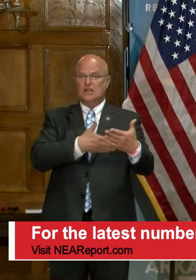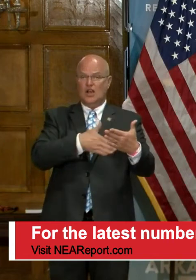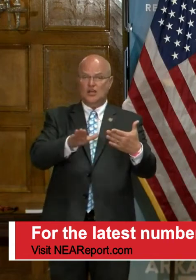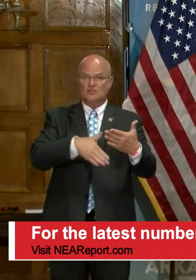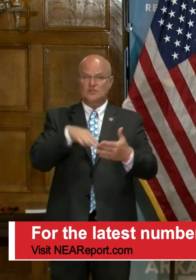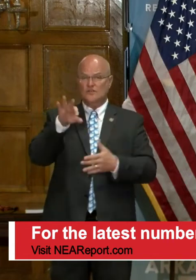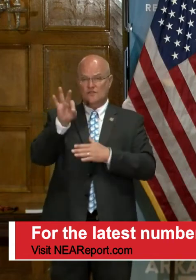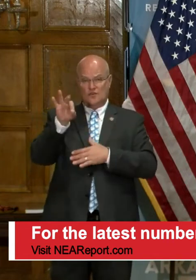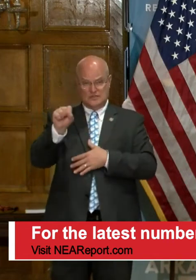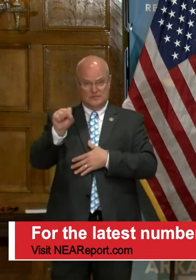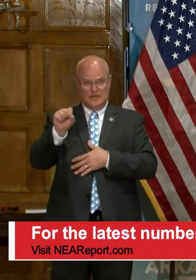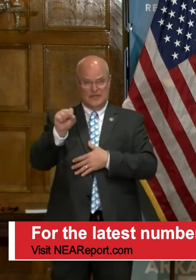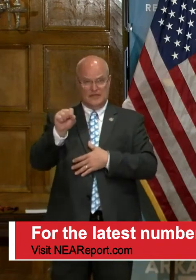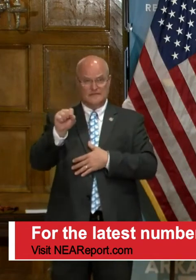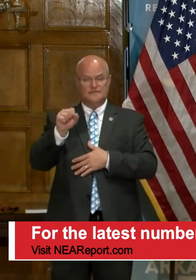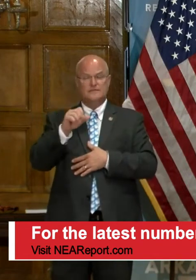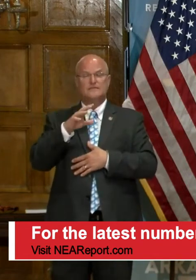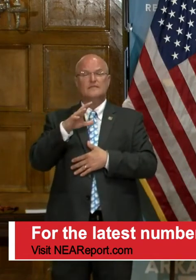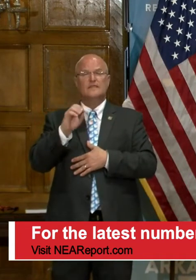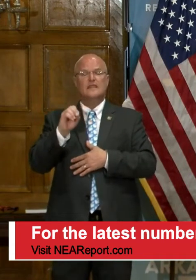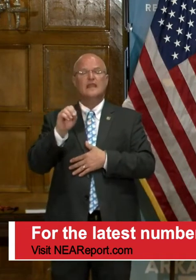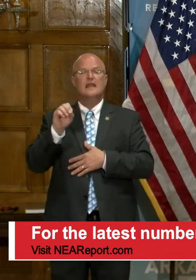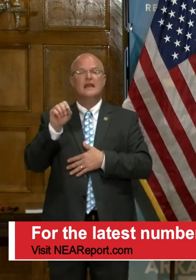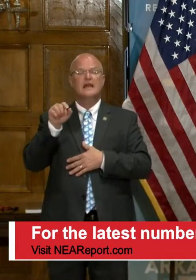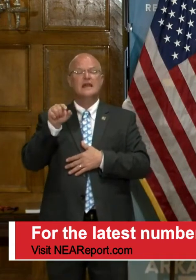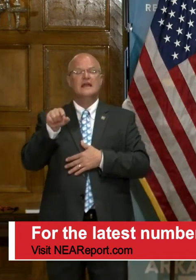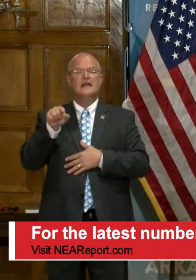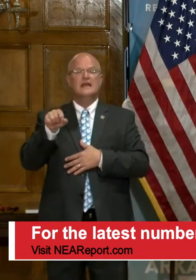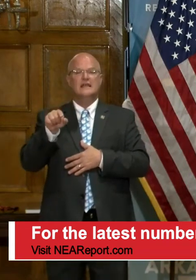concert in Fort Smith, and they